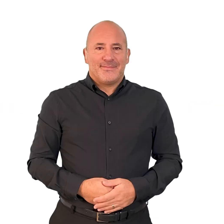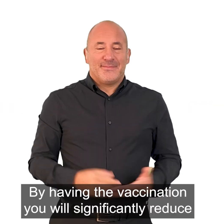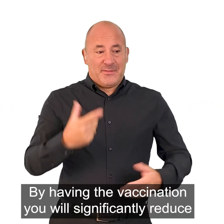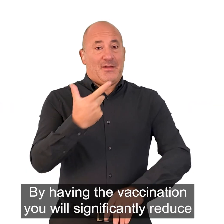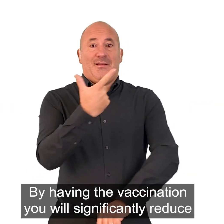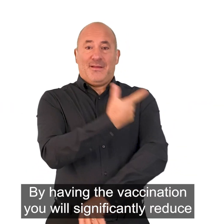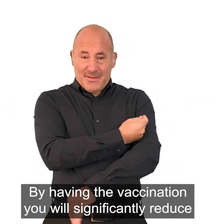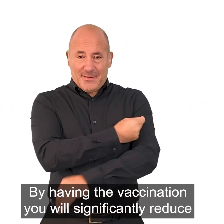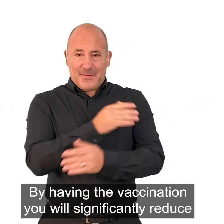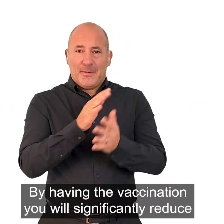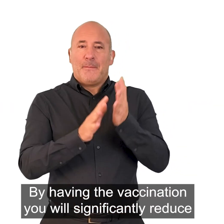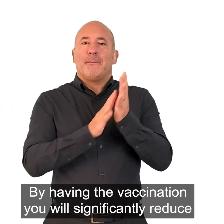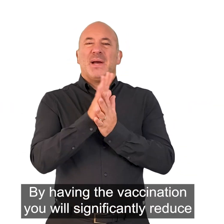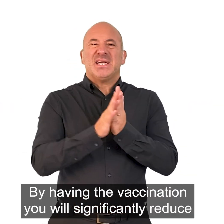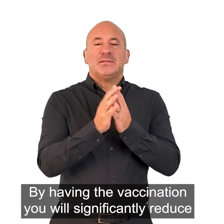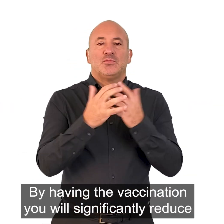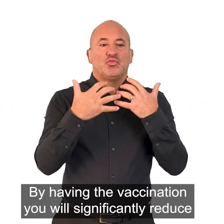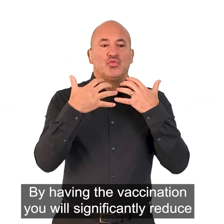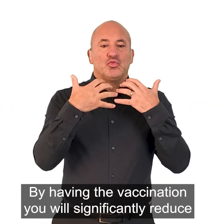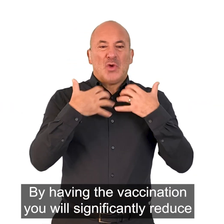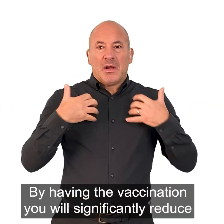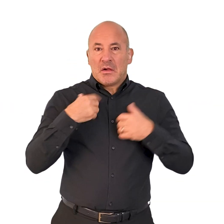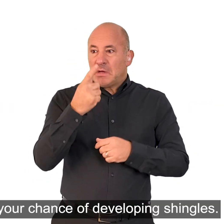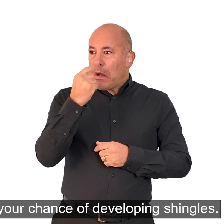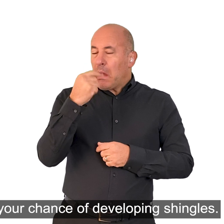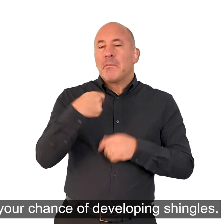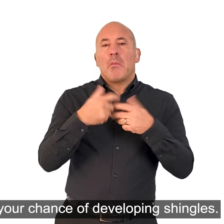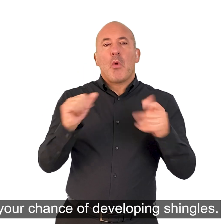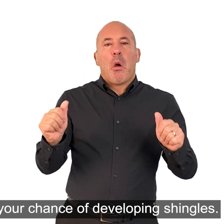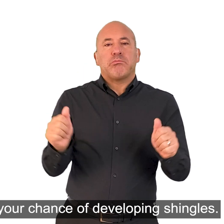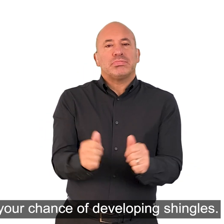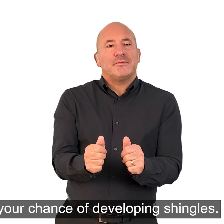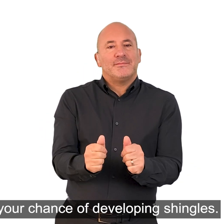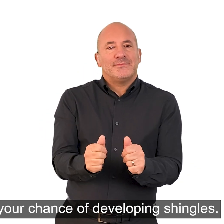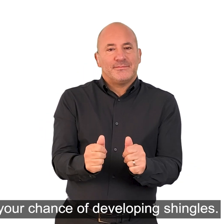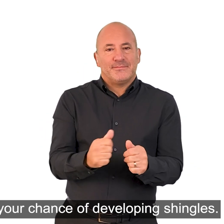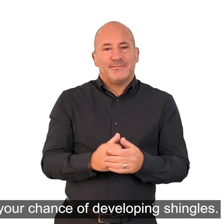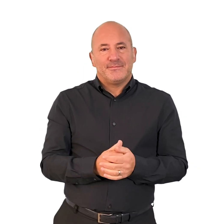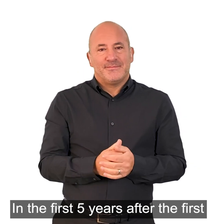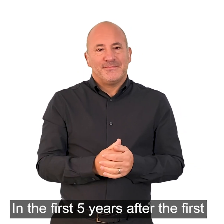By having the vaccination, you will significantly reduce your chance of developing shingles.